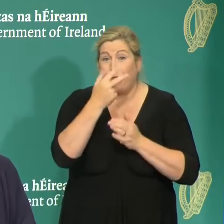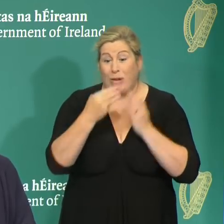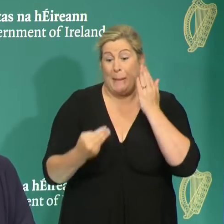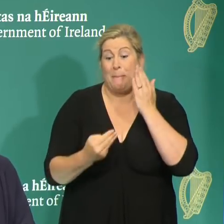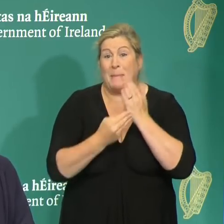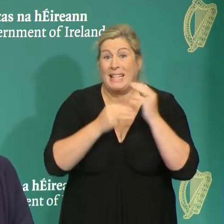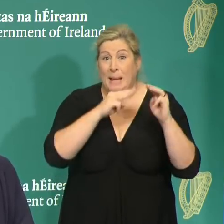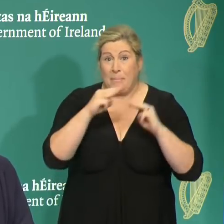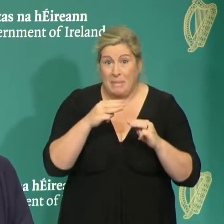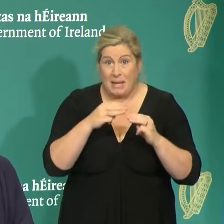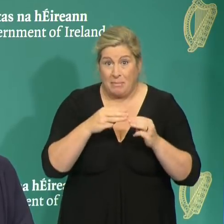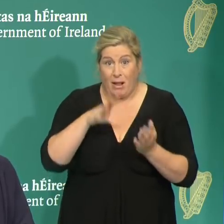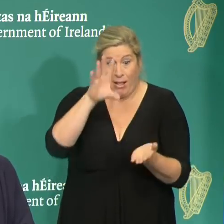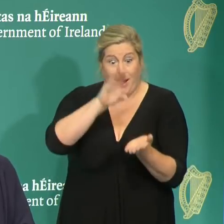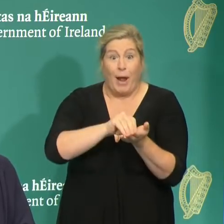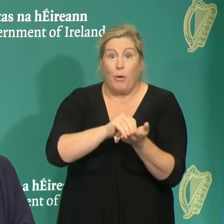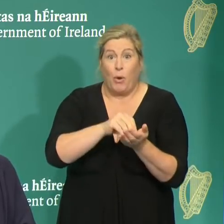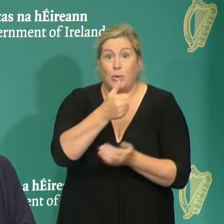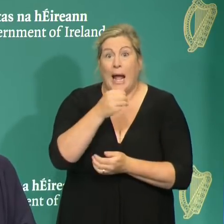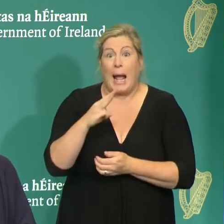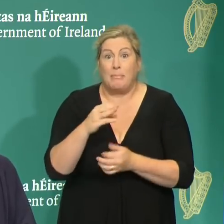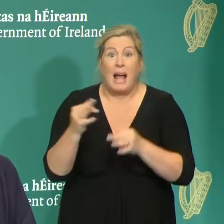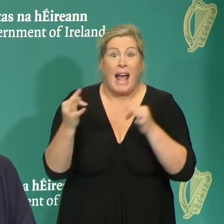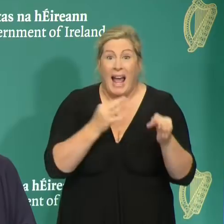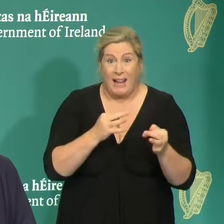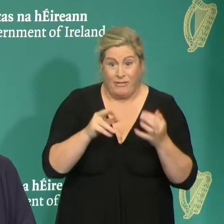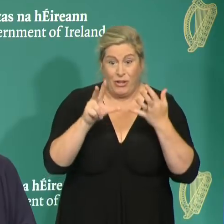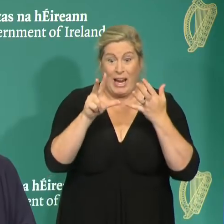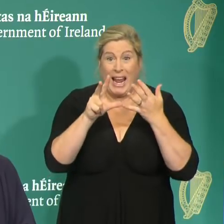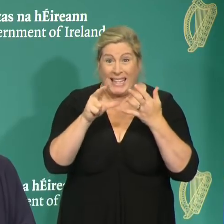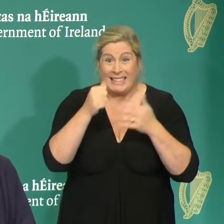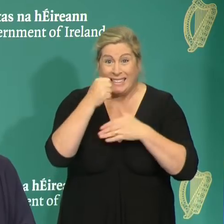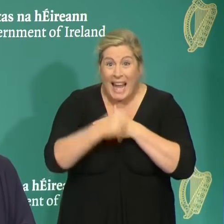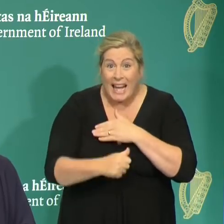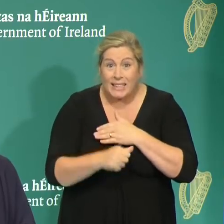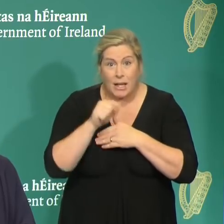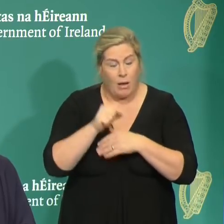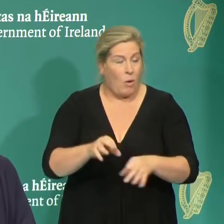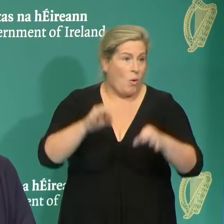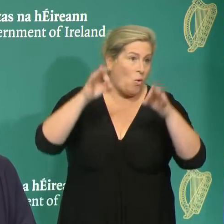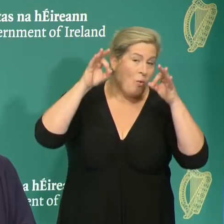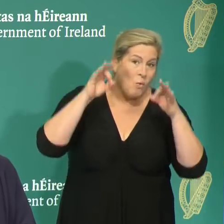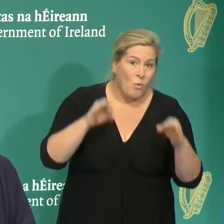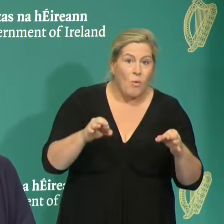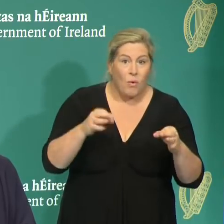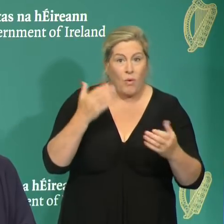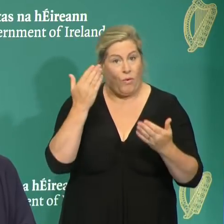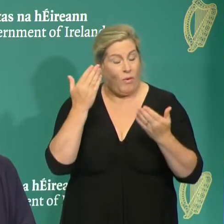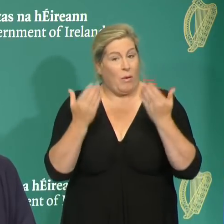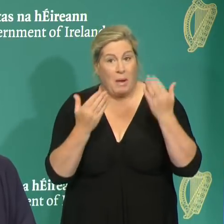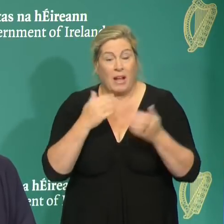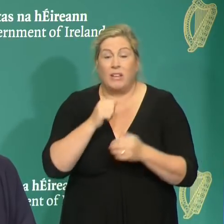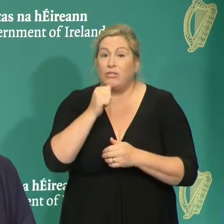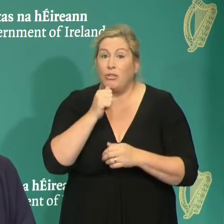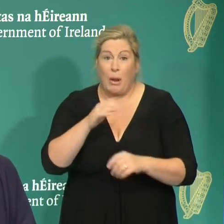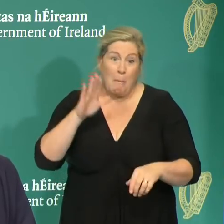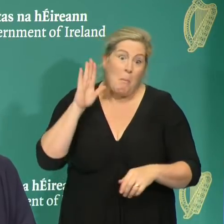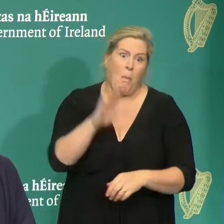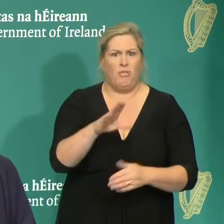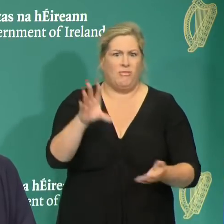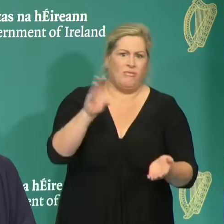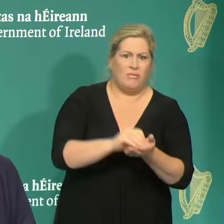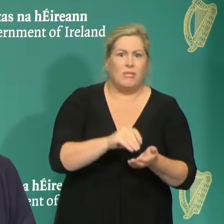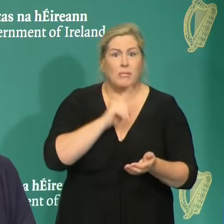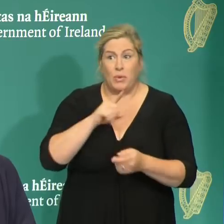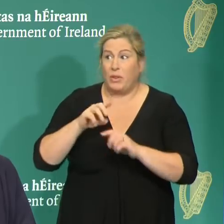within 8 days of launch. This is by far the most significant uptake of any non-mandatory contact tracing app all